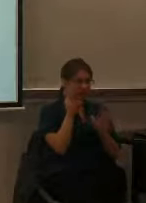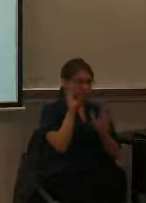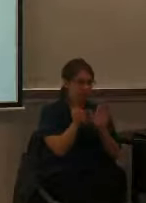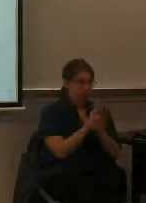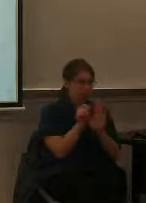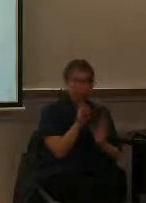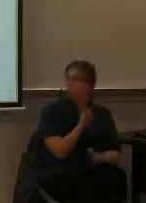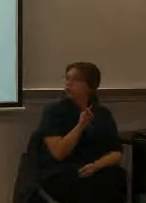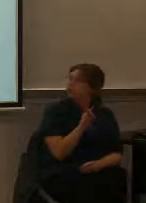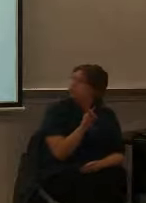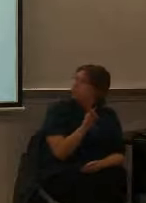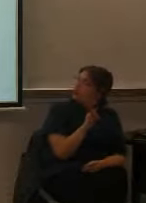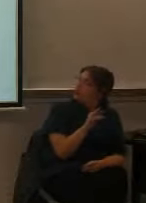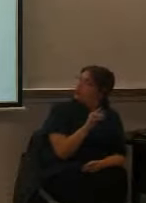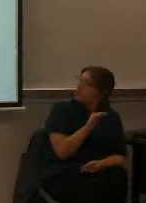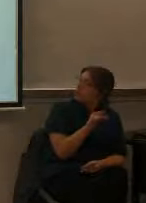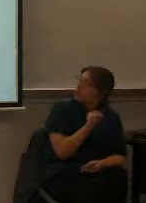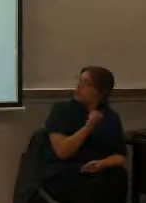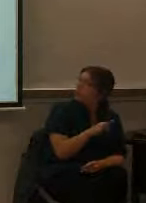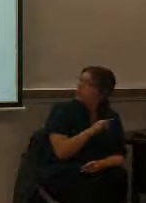of a